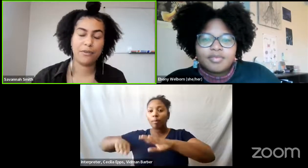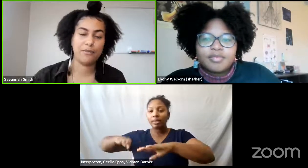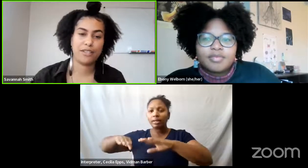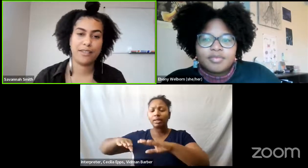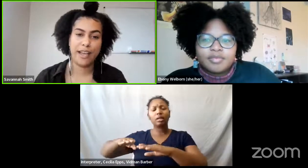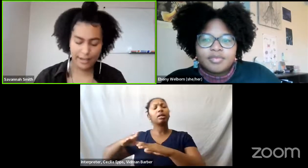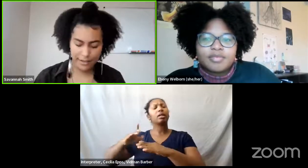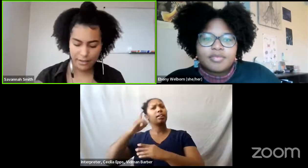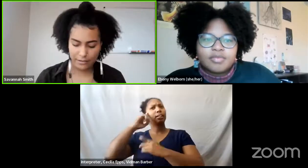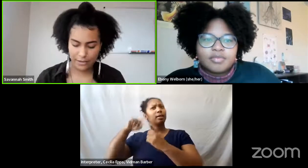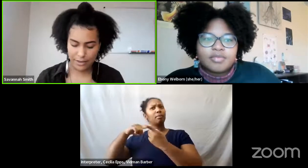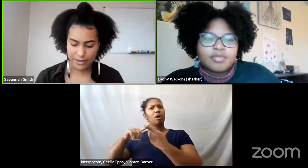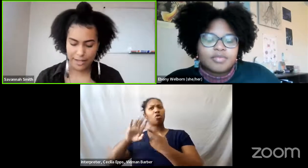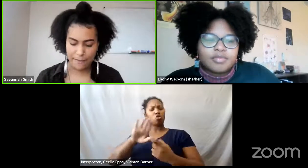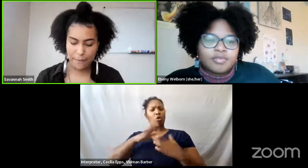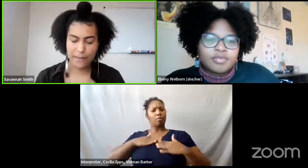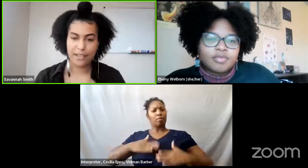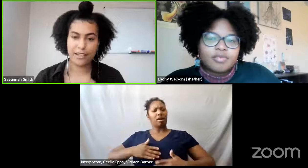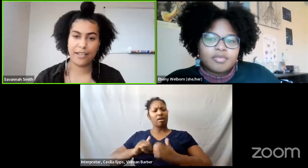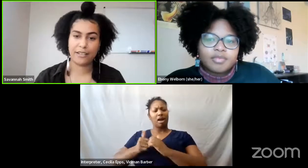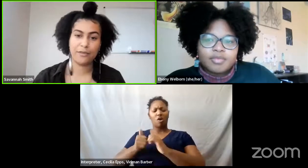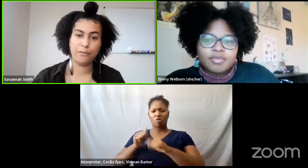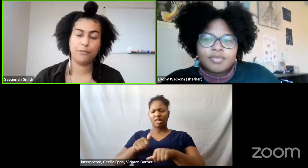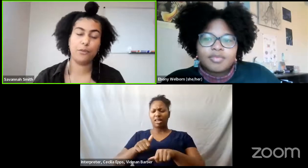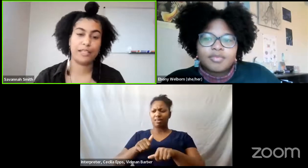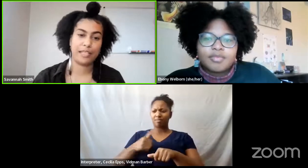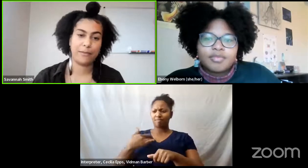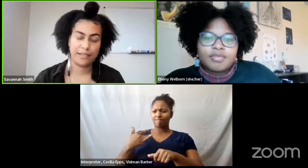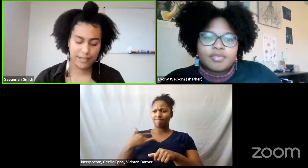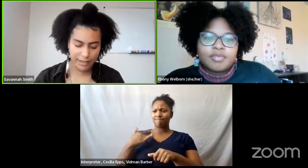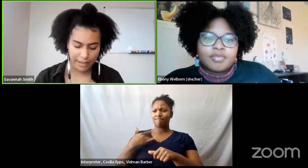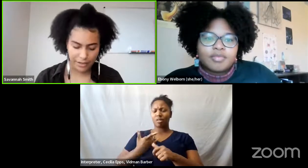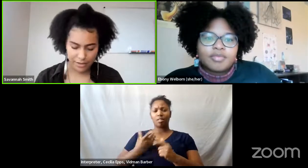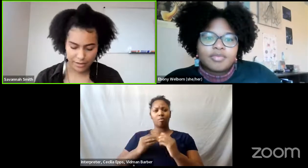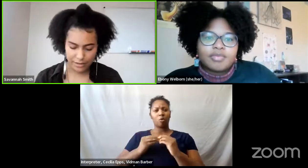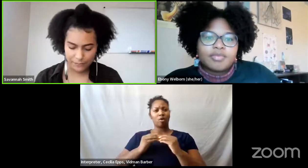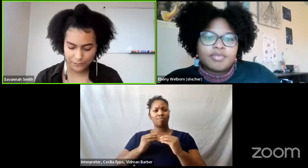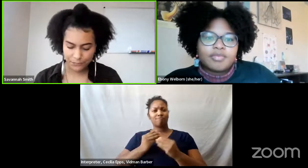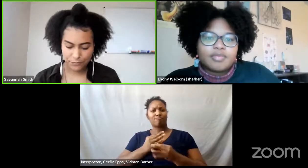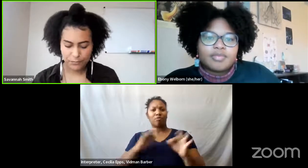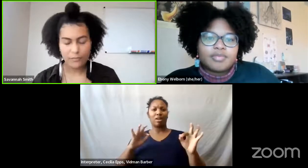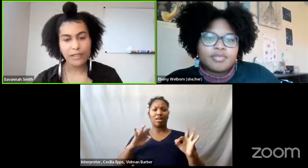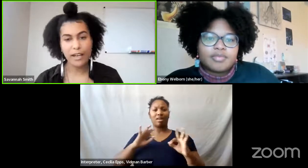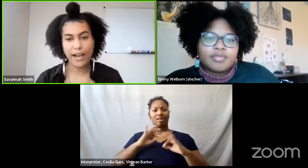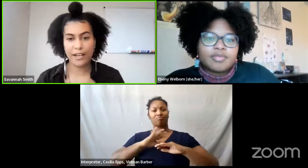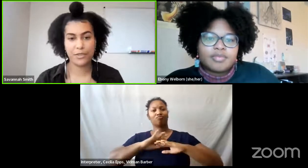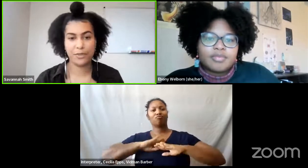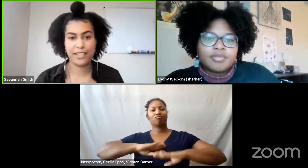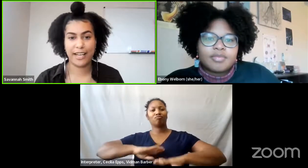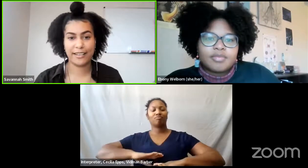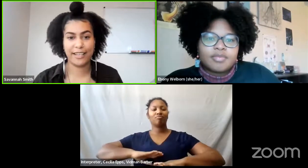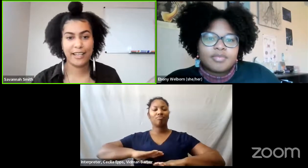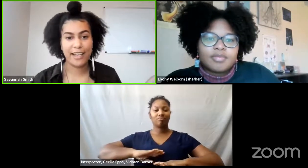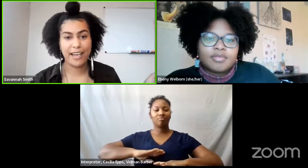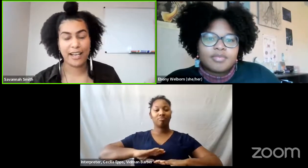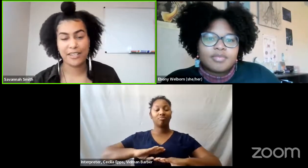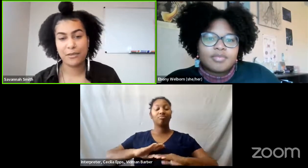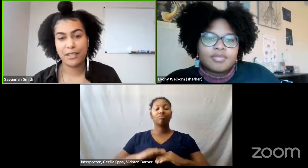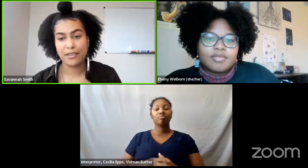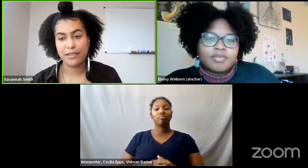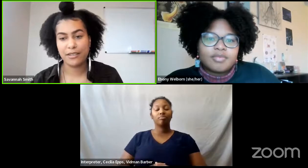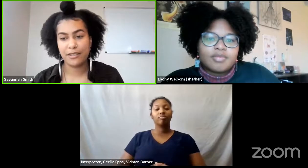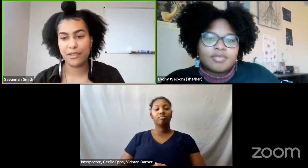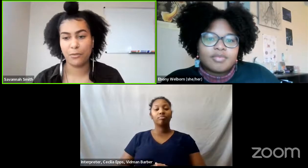bodies from just the act of doing that and reclaiming these connections? I also want to add that